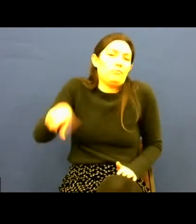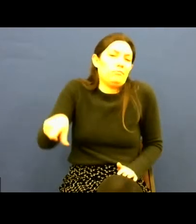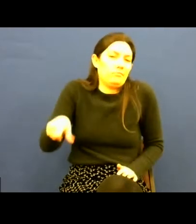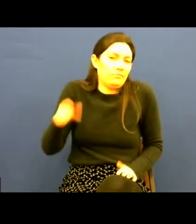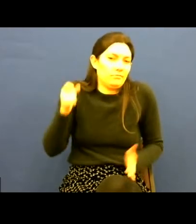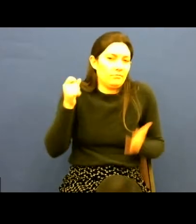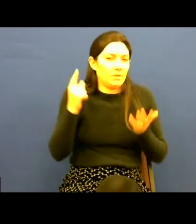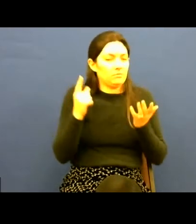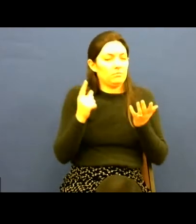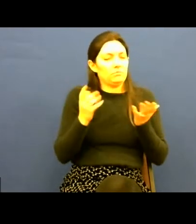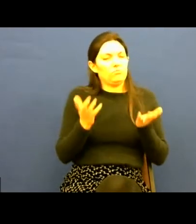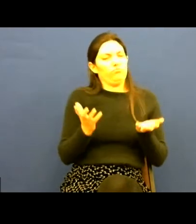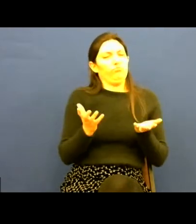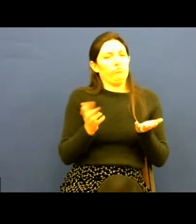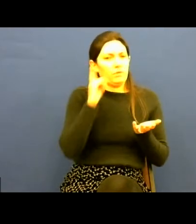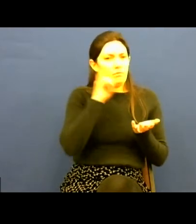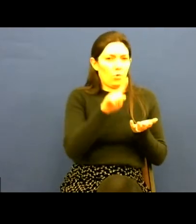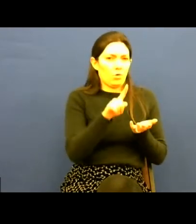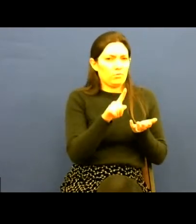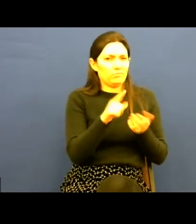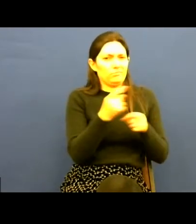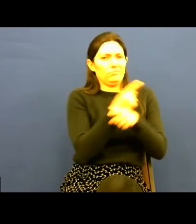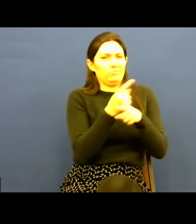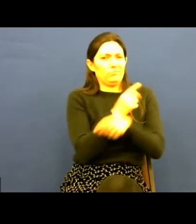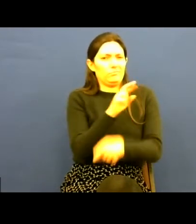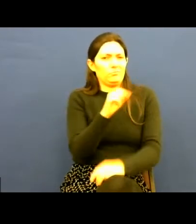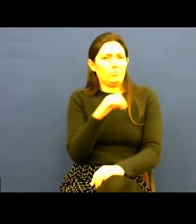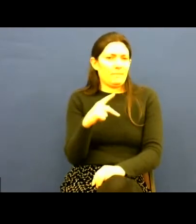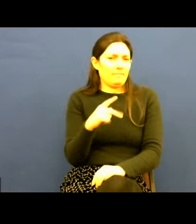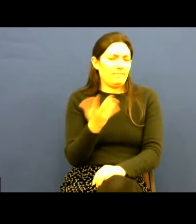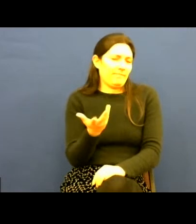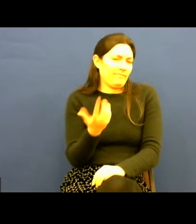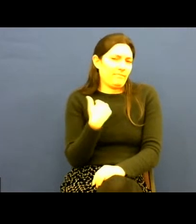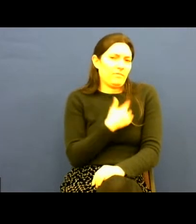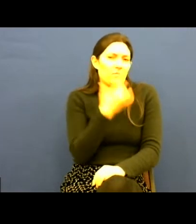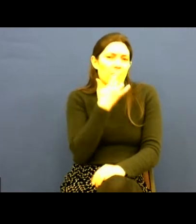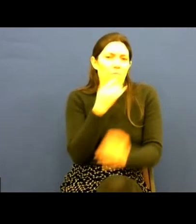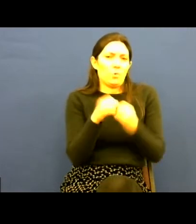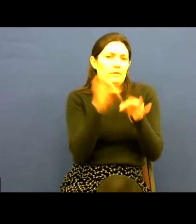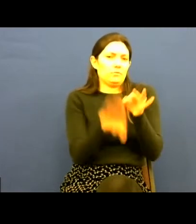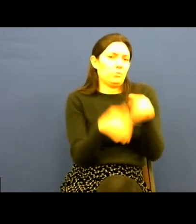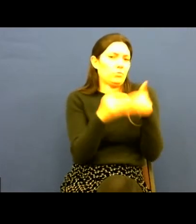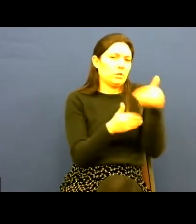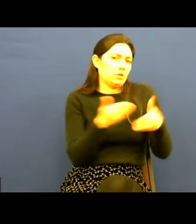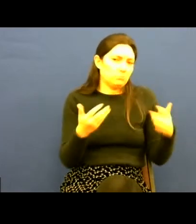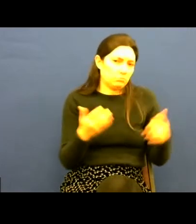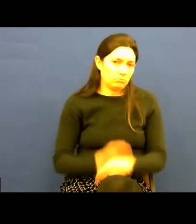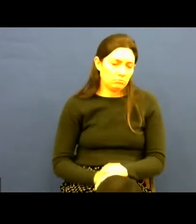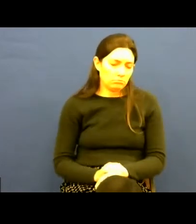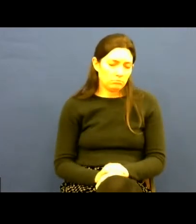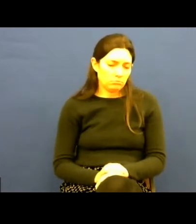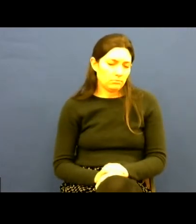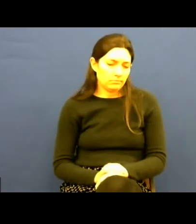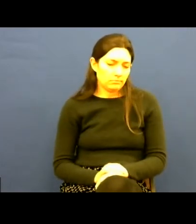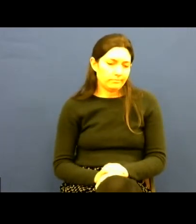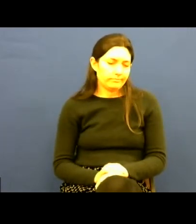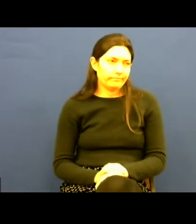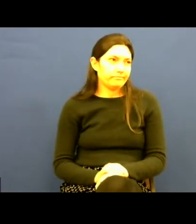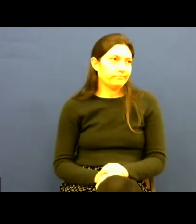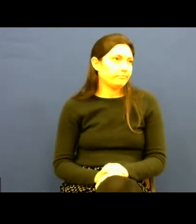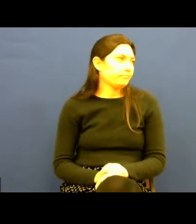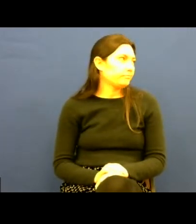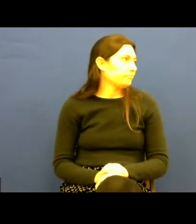So again, it's one of these, we'd rather make the process simpler for people who need the accessibility.